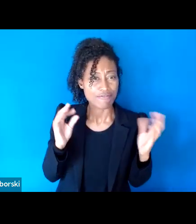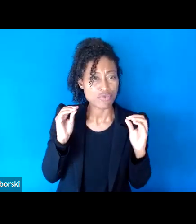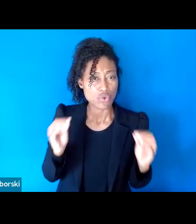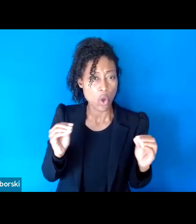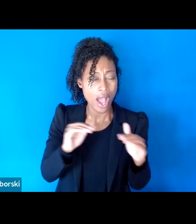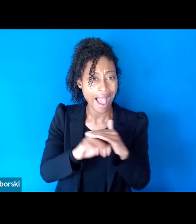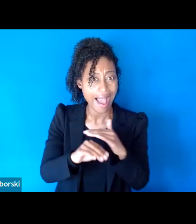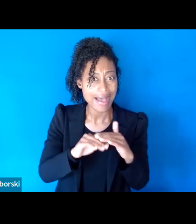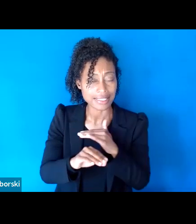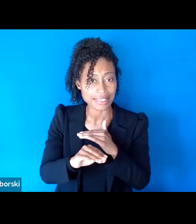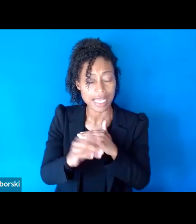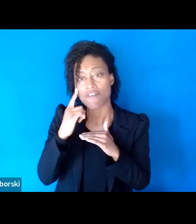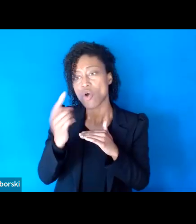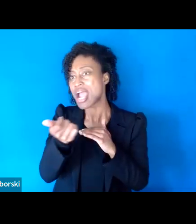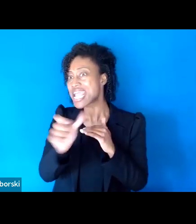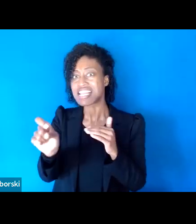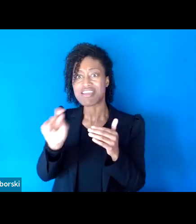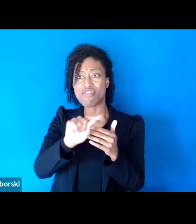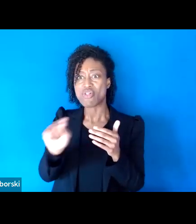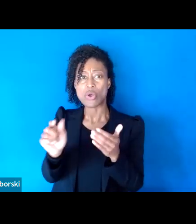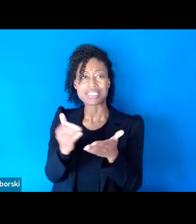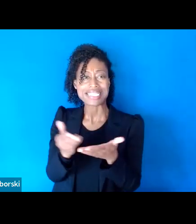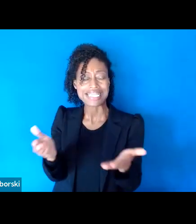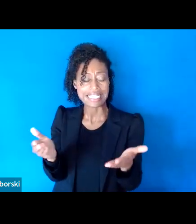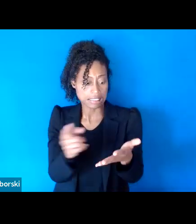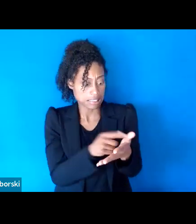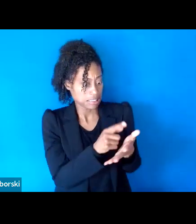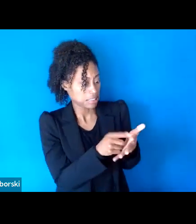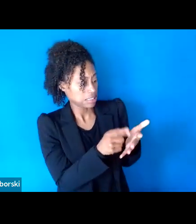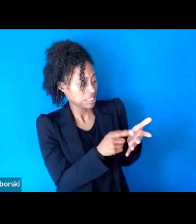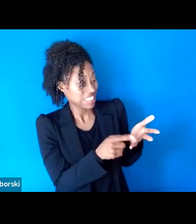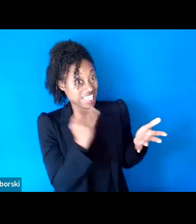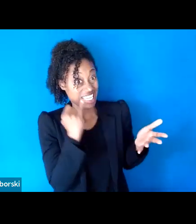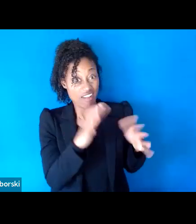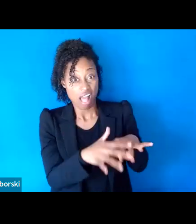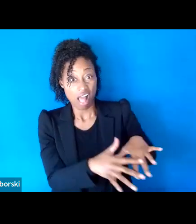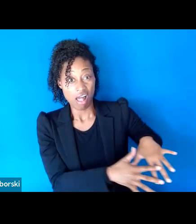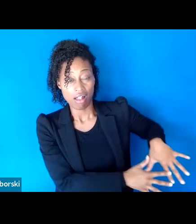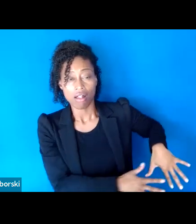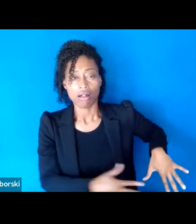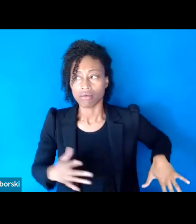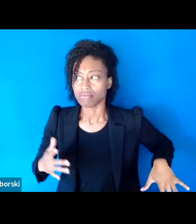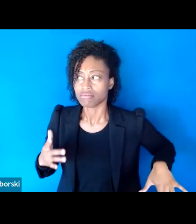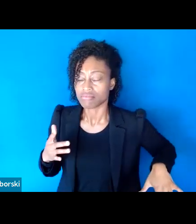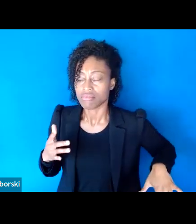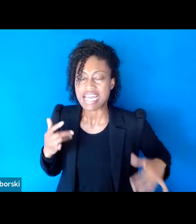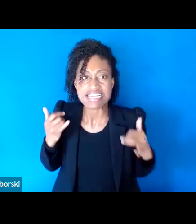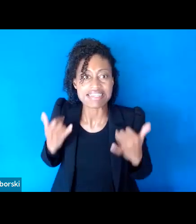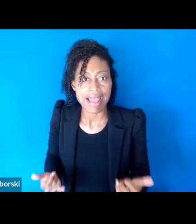access to any of those things? What are some ways we can look at the world around